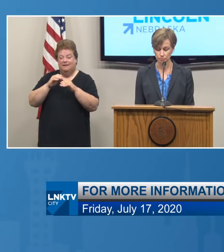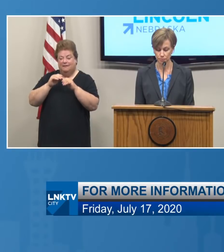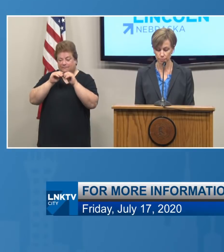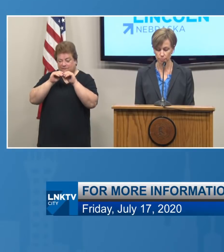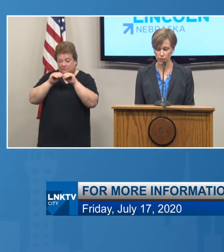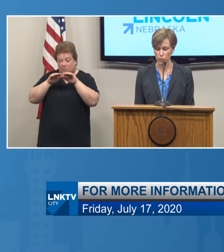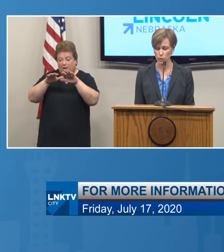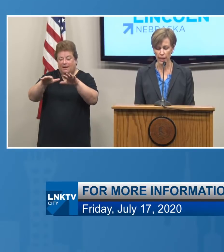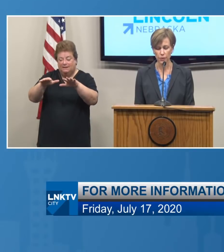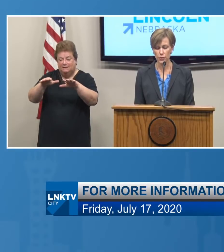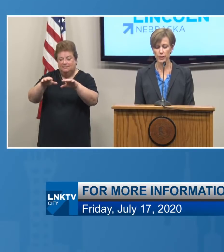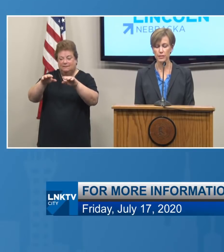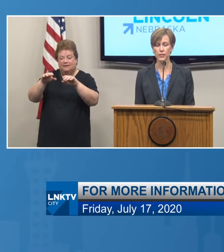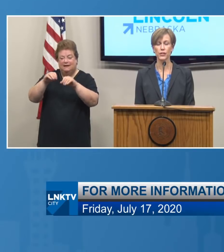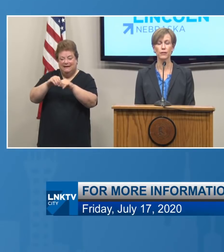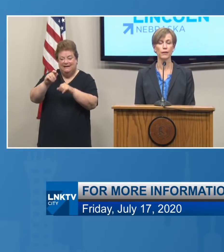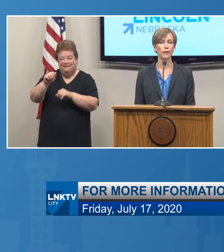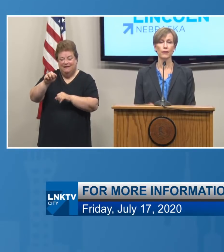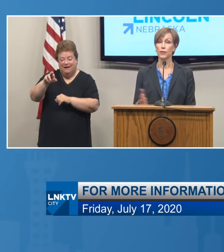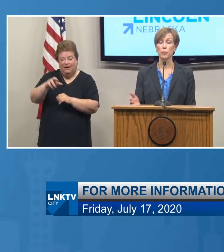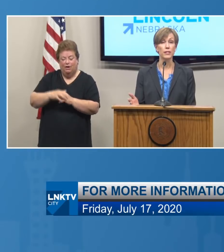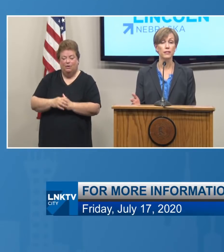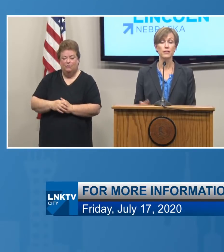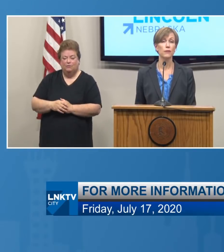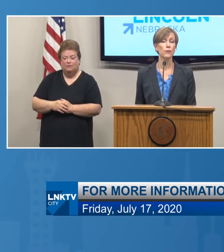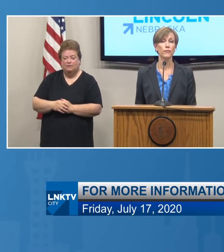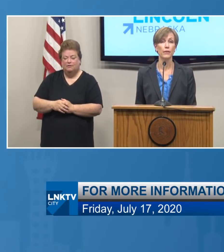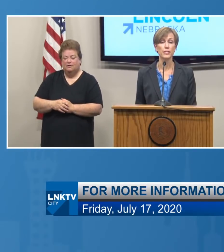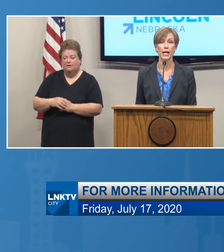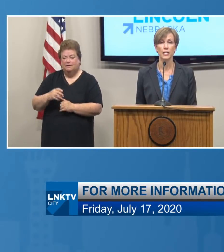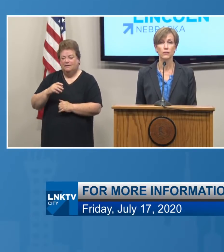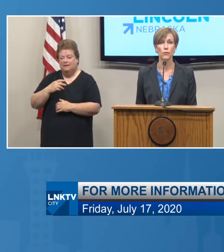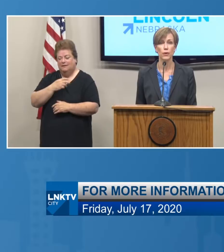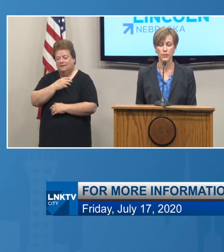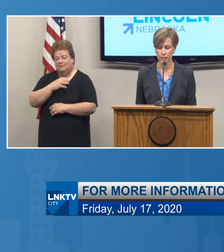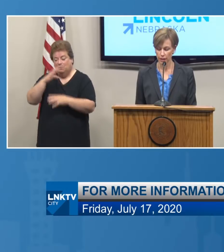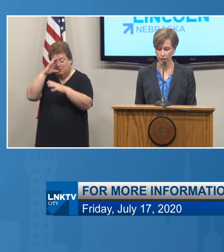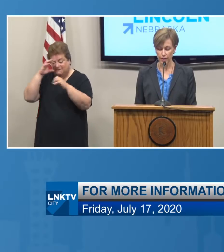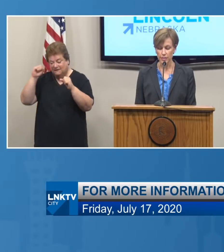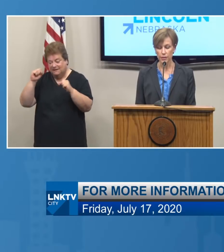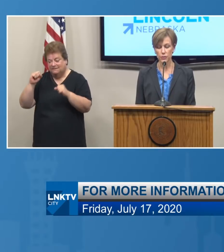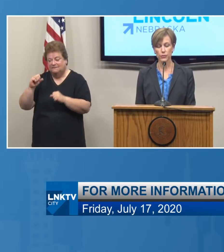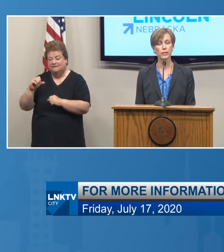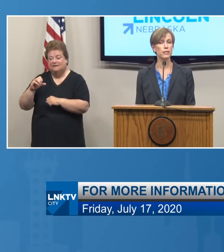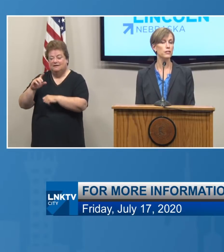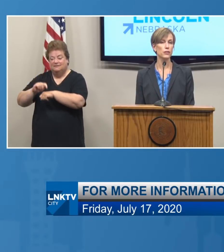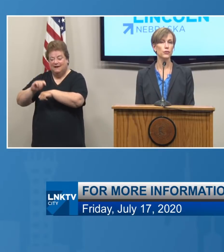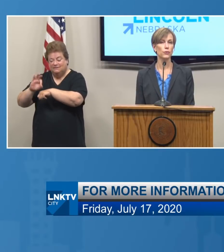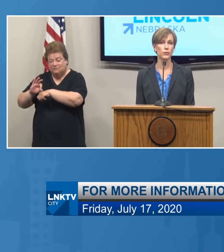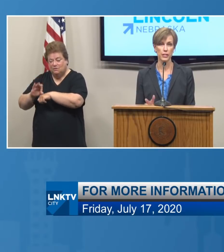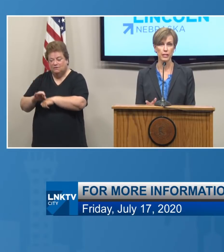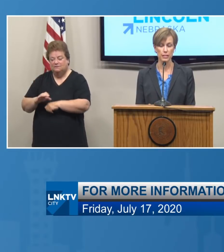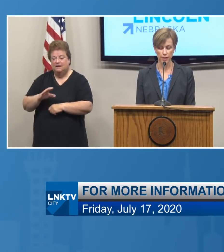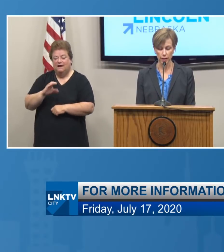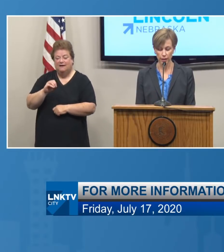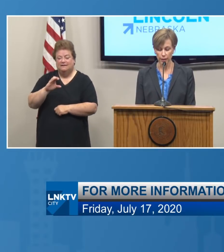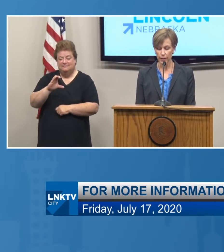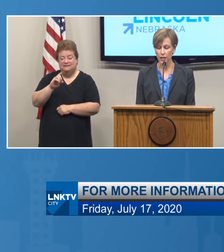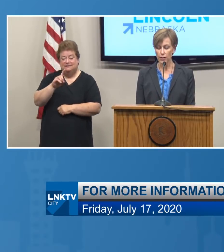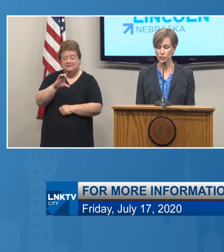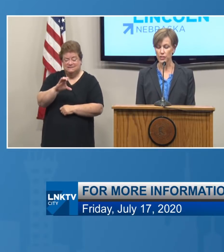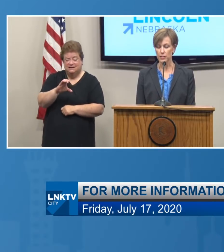COVID-19. The World Health Organization, the President's Coronavirus Task Force, and the Centers for Disease Control, or